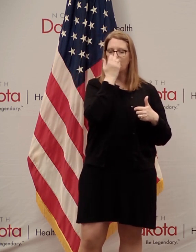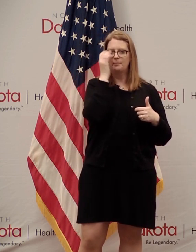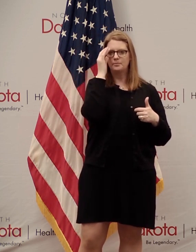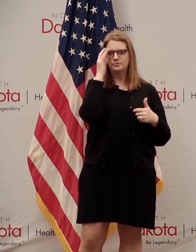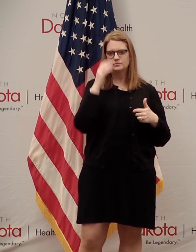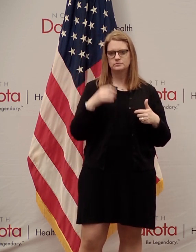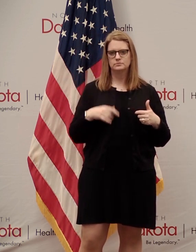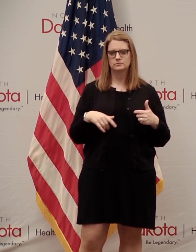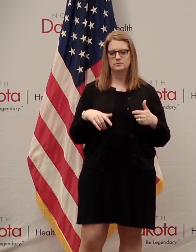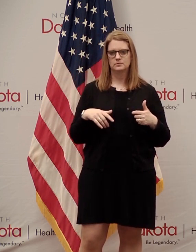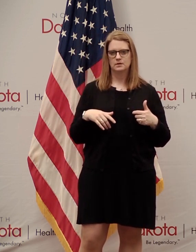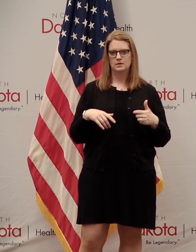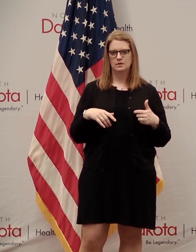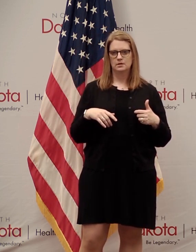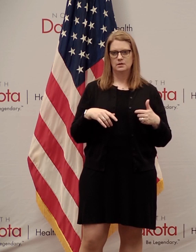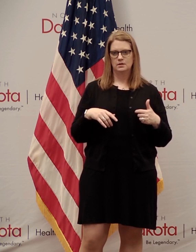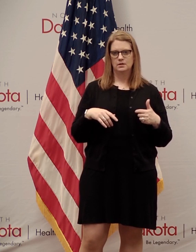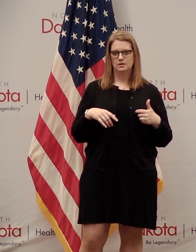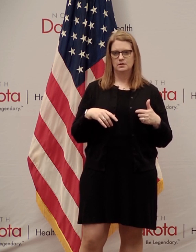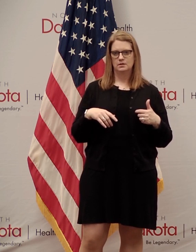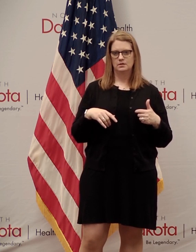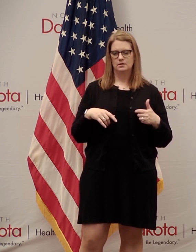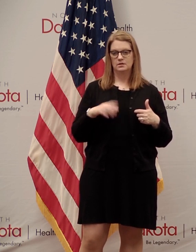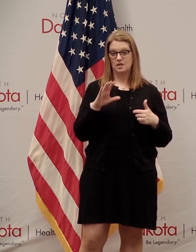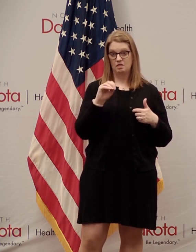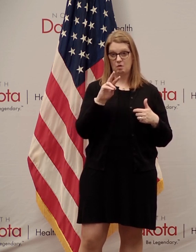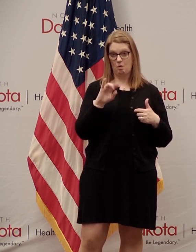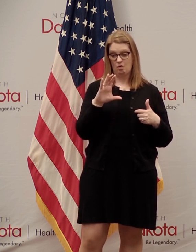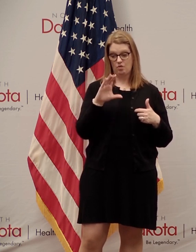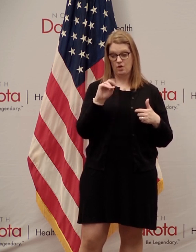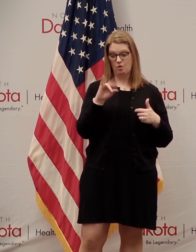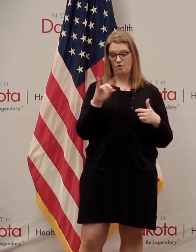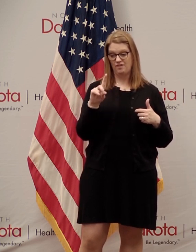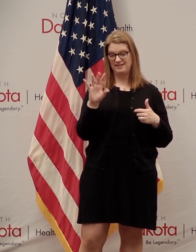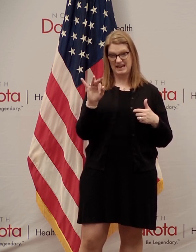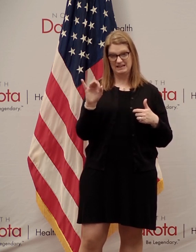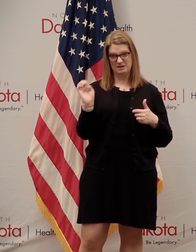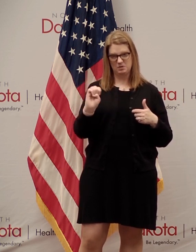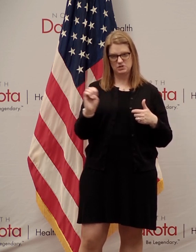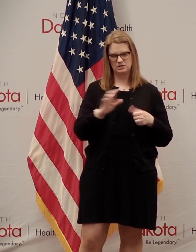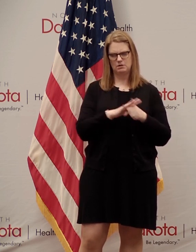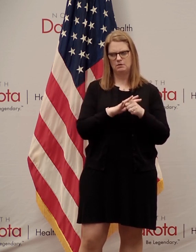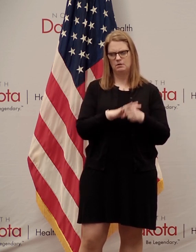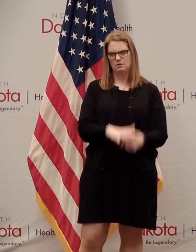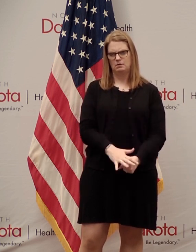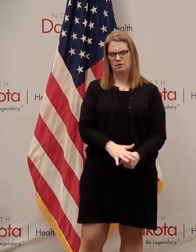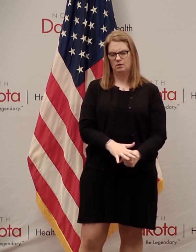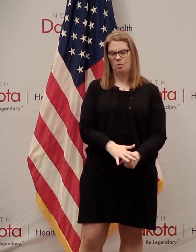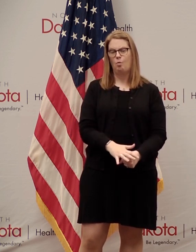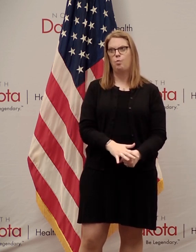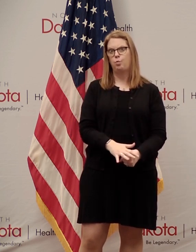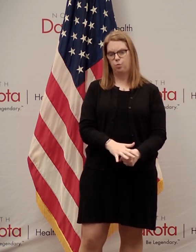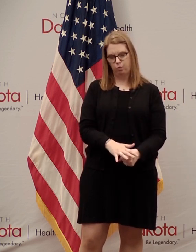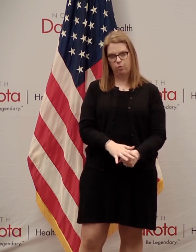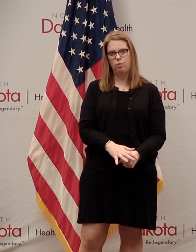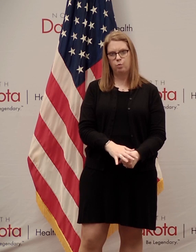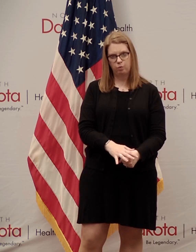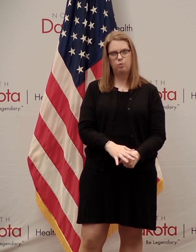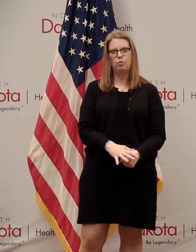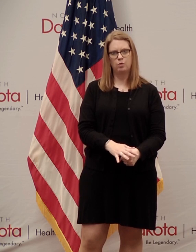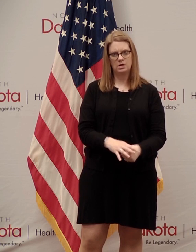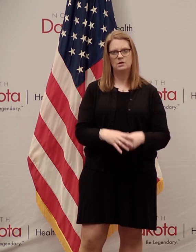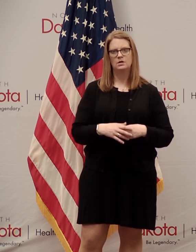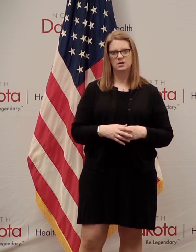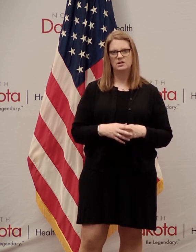stress associated with created by the COVID-19 emergency can place undue pressure on individuals that